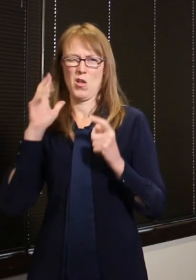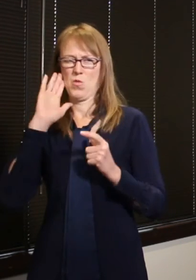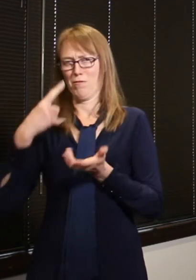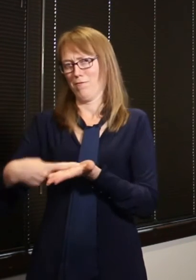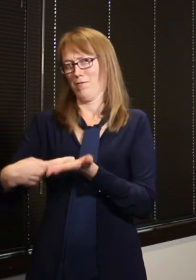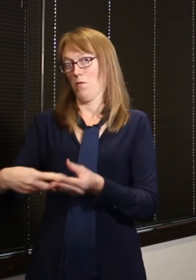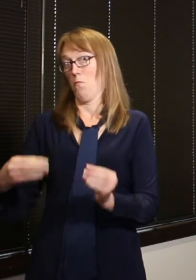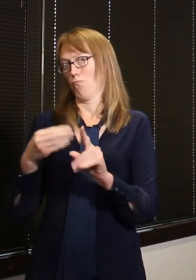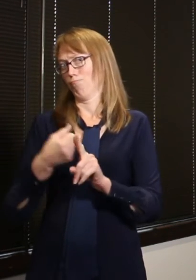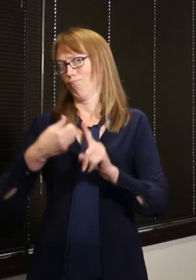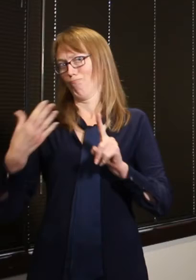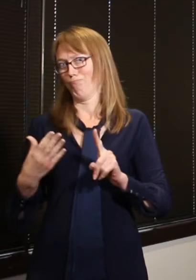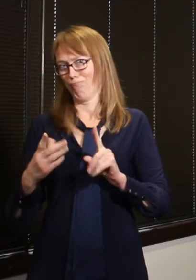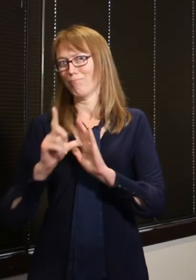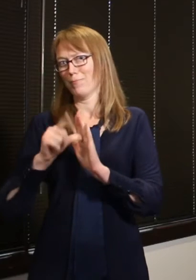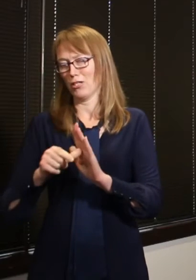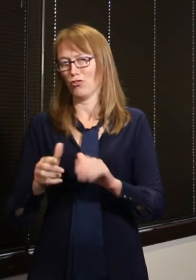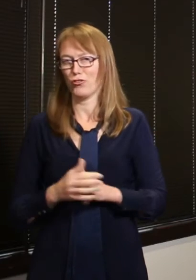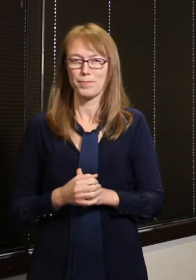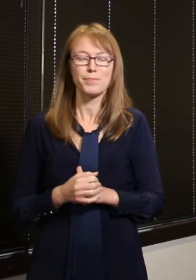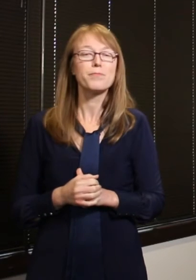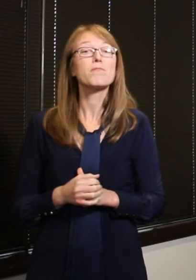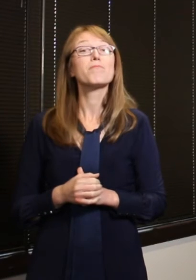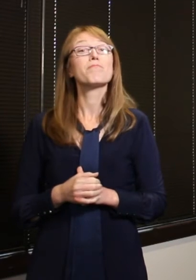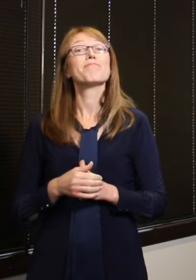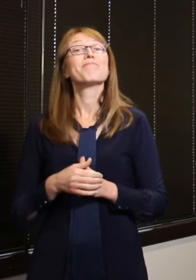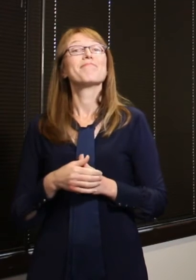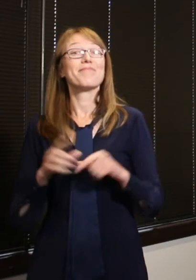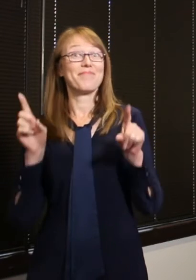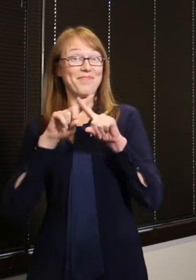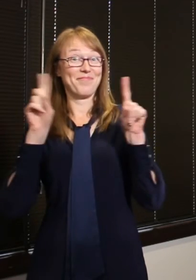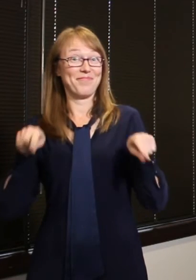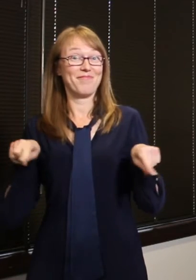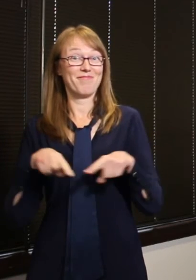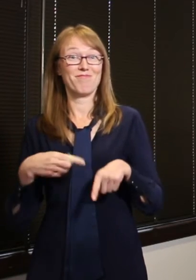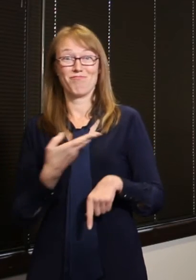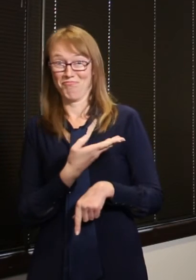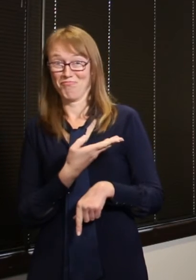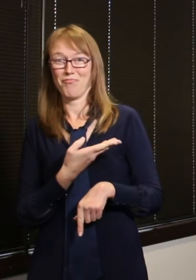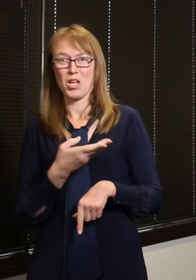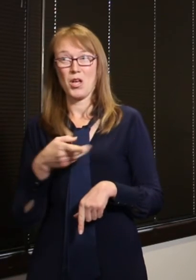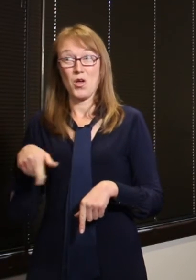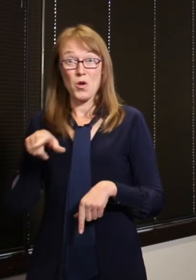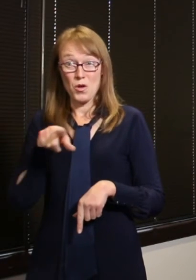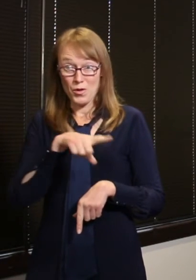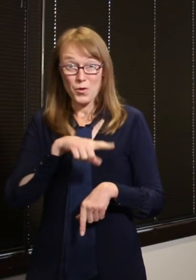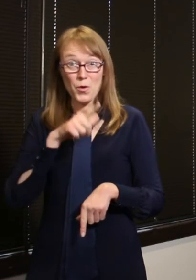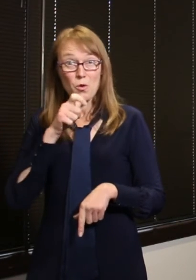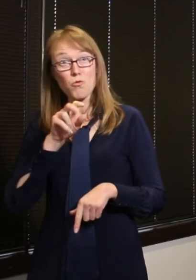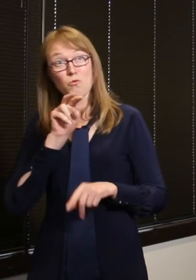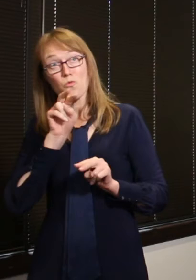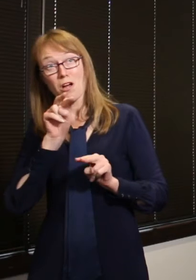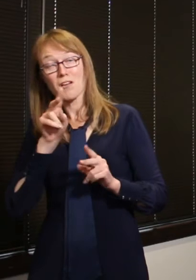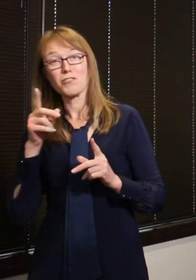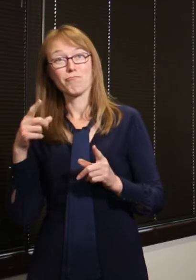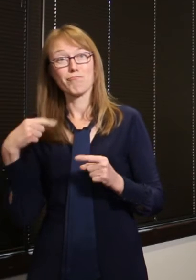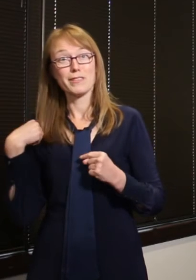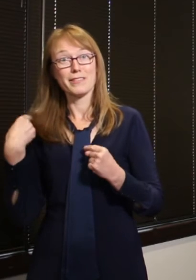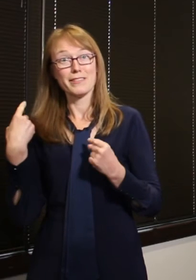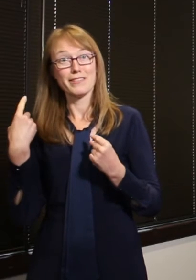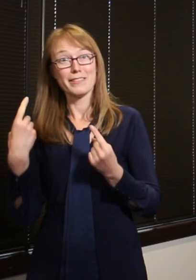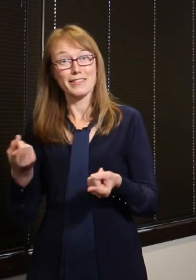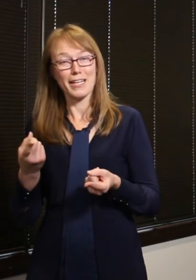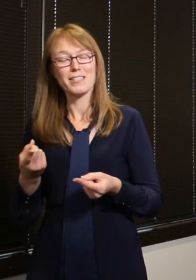media. So these slides are familiar to people that have been with us